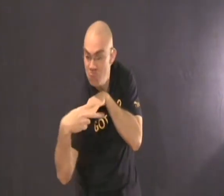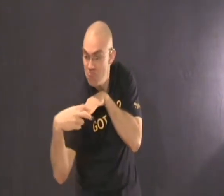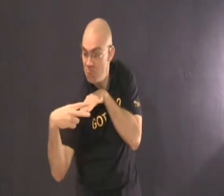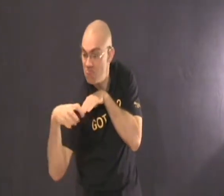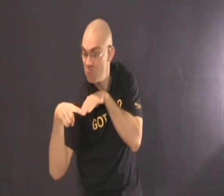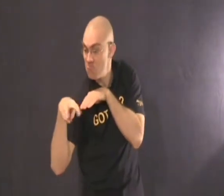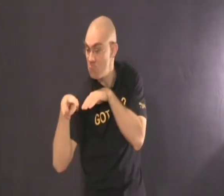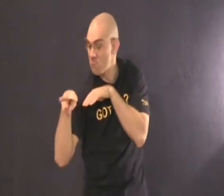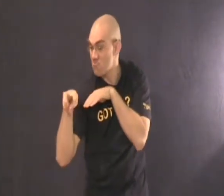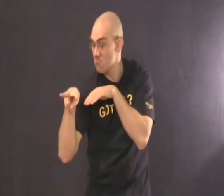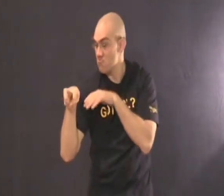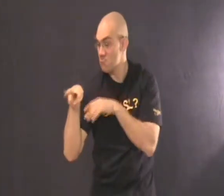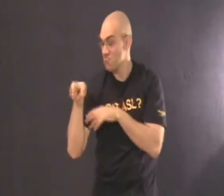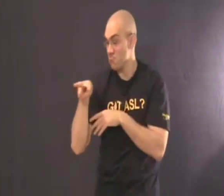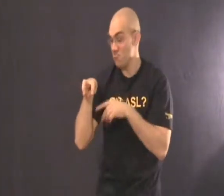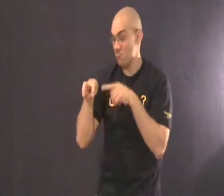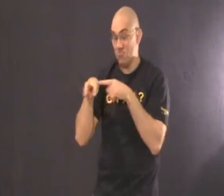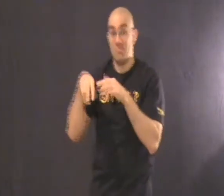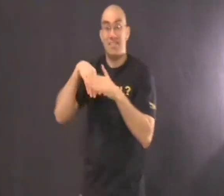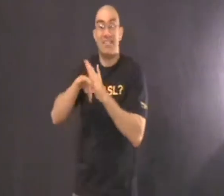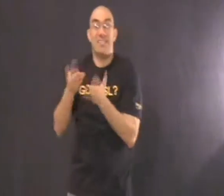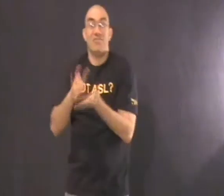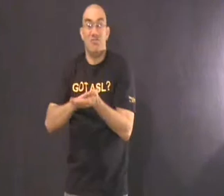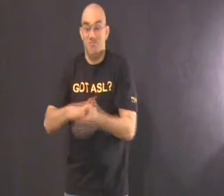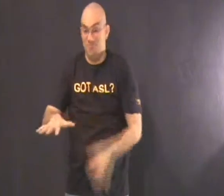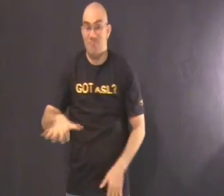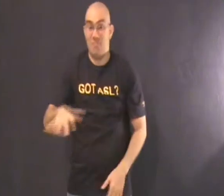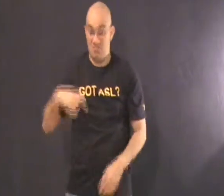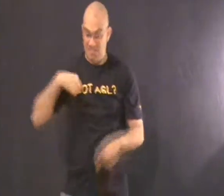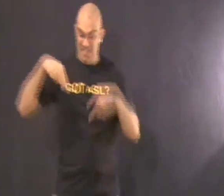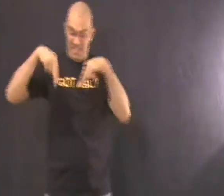Crawled all the way around the counter to my mom's side of it.